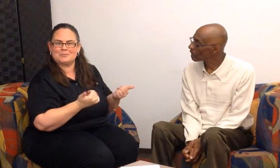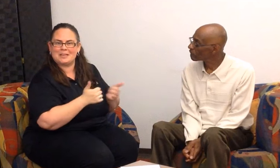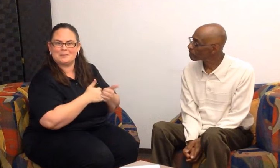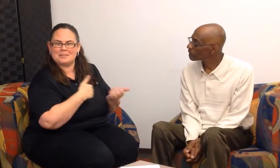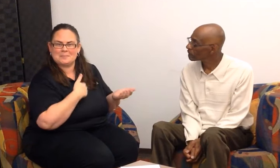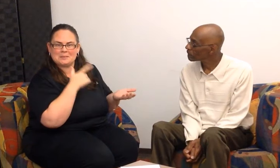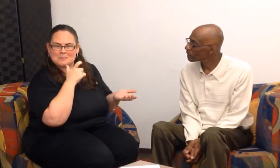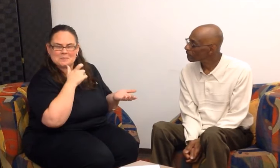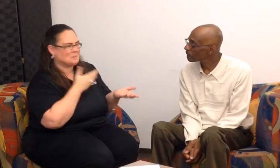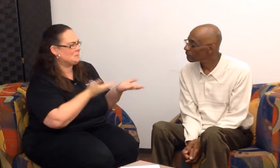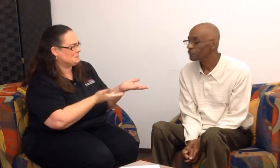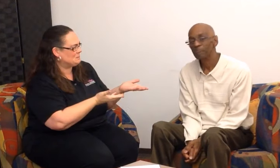Here with me today I have…